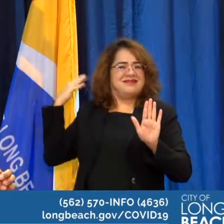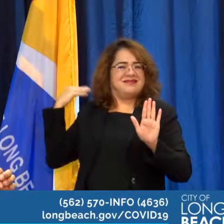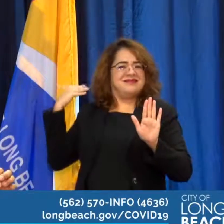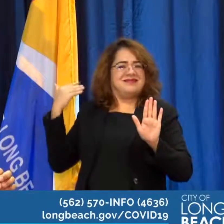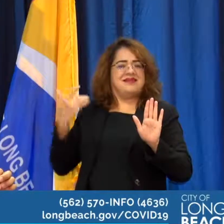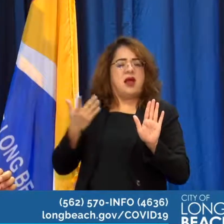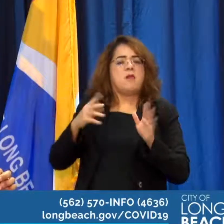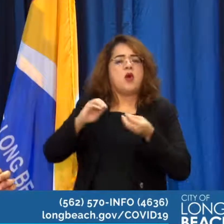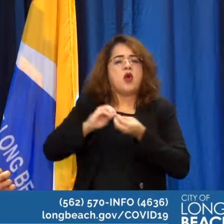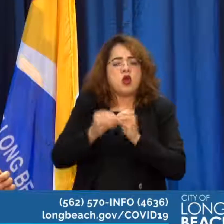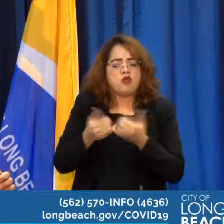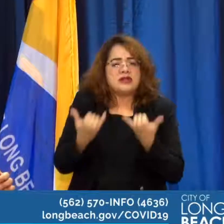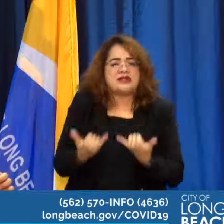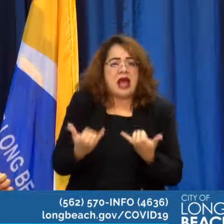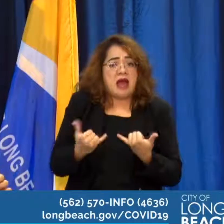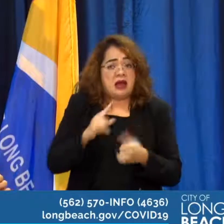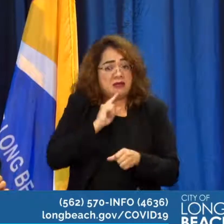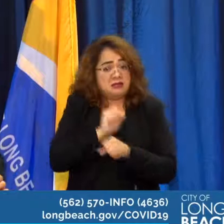moment?